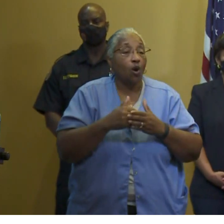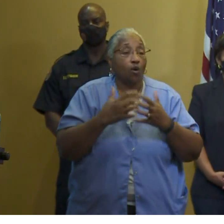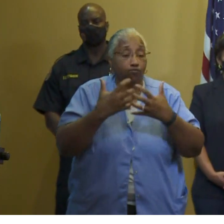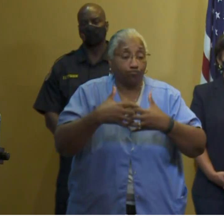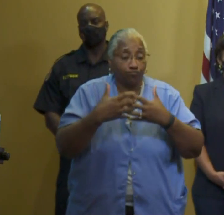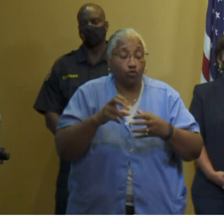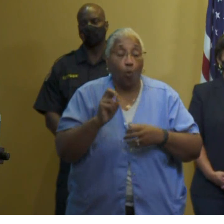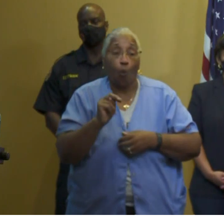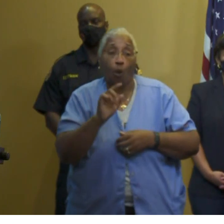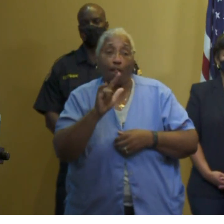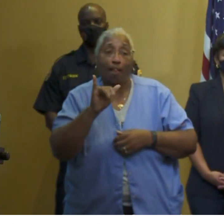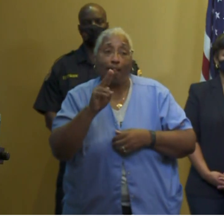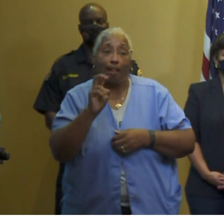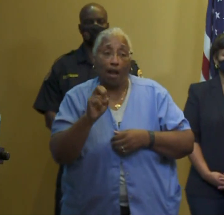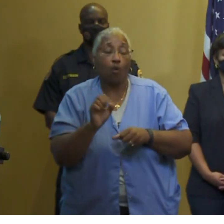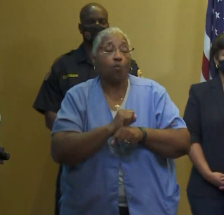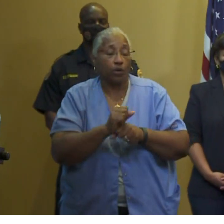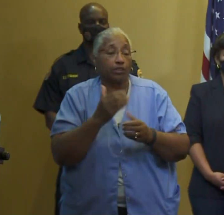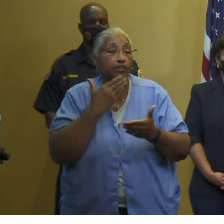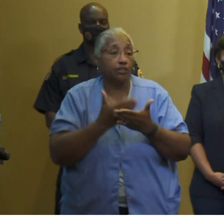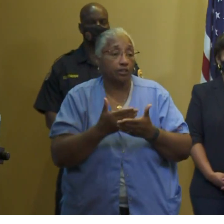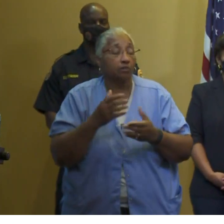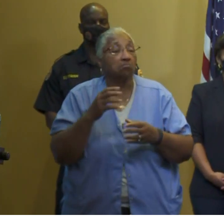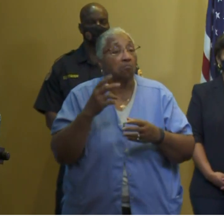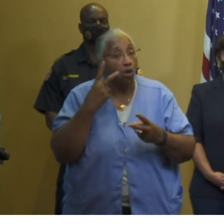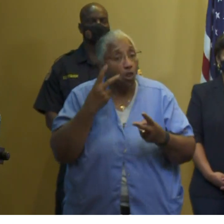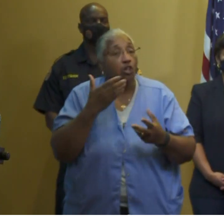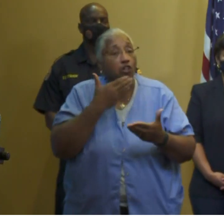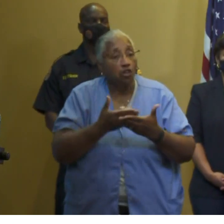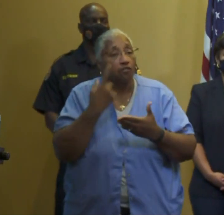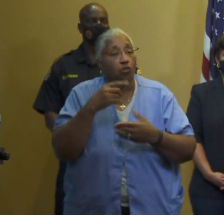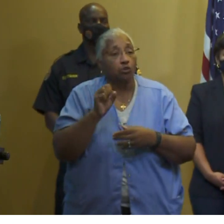operating. We're looking really good for the Sewage and Water Board.